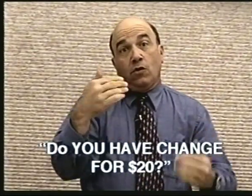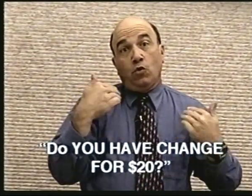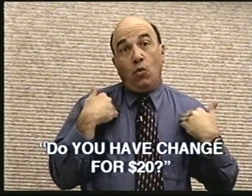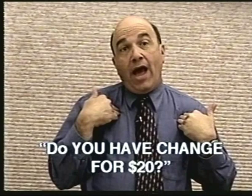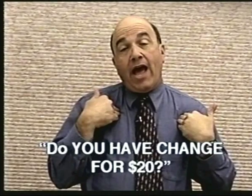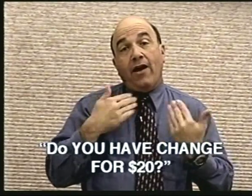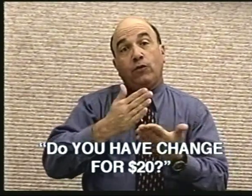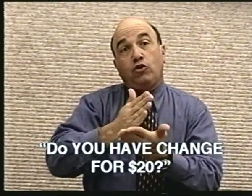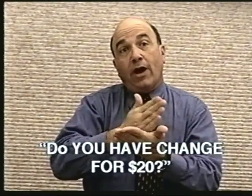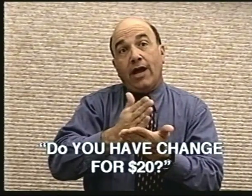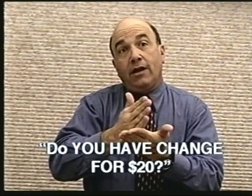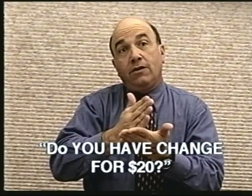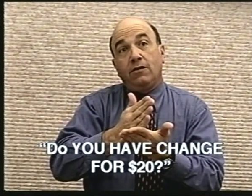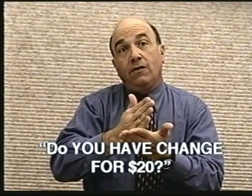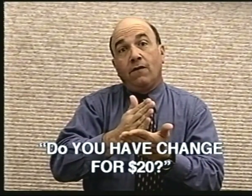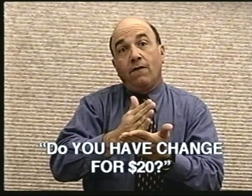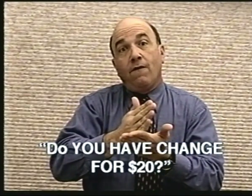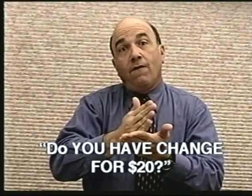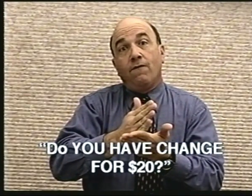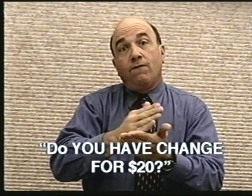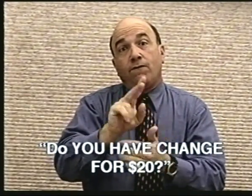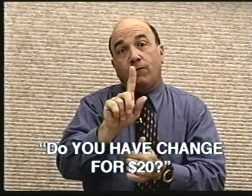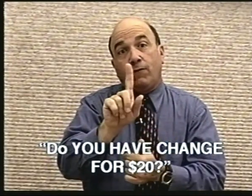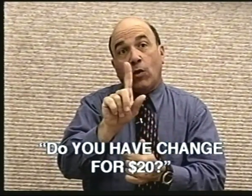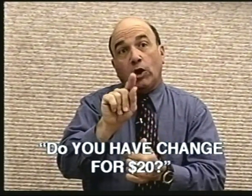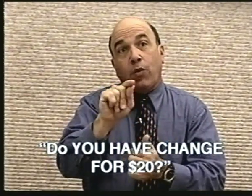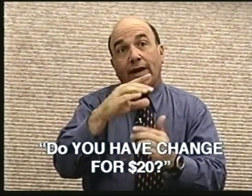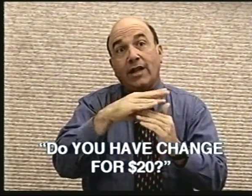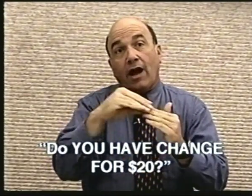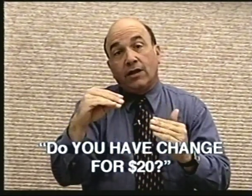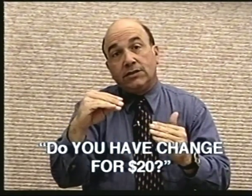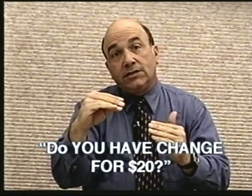You have change for $20.